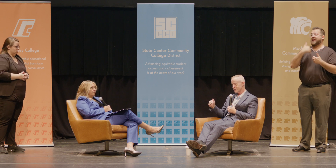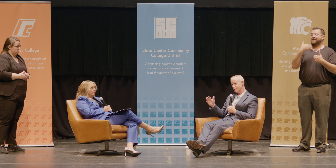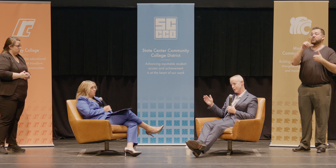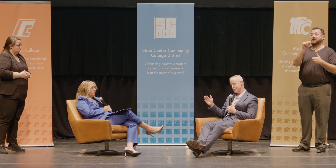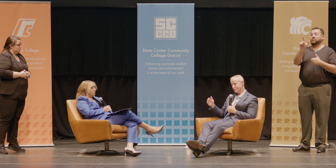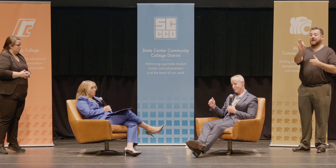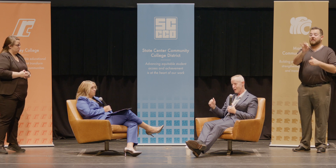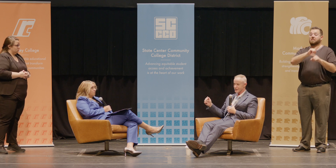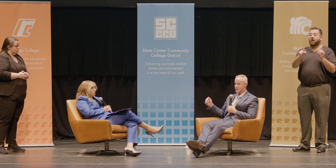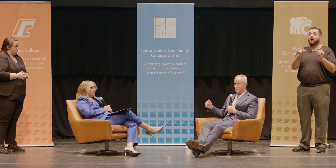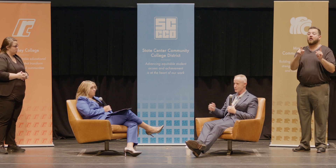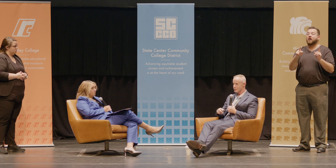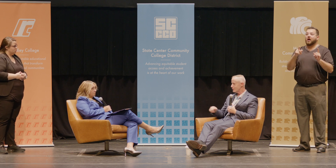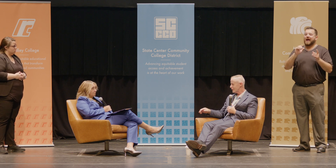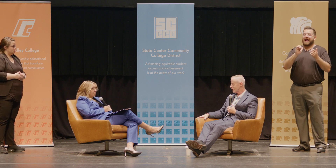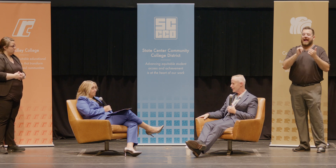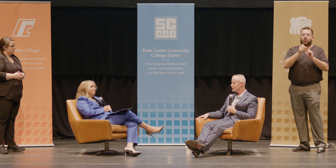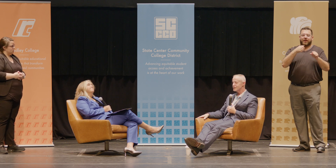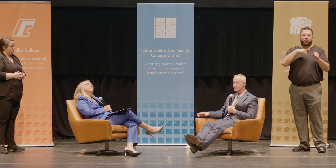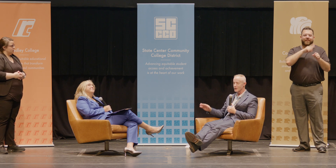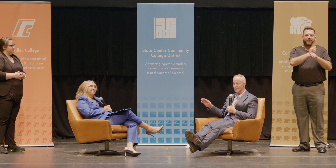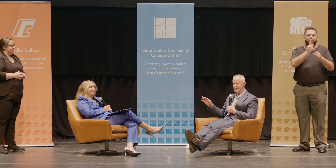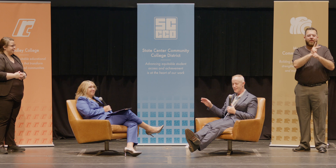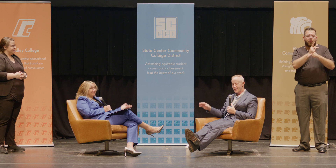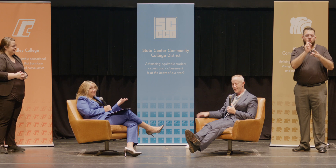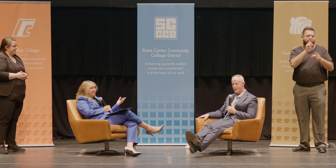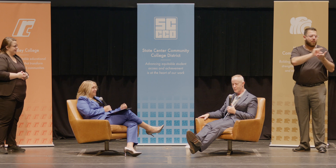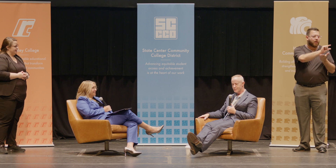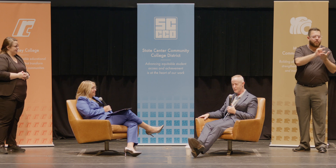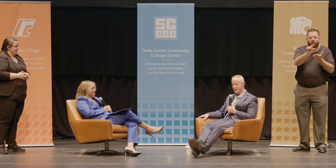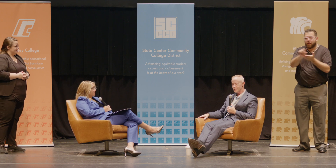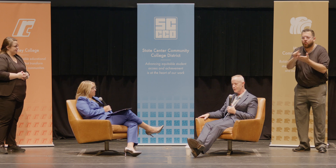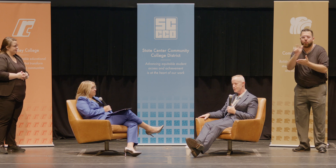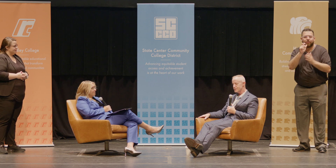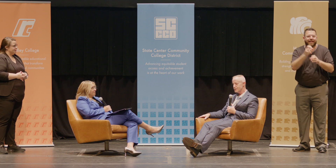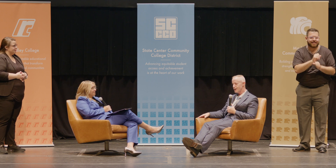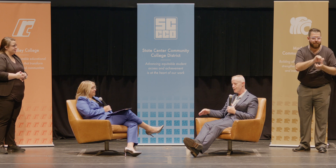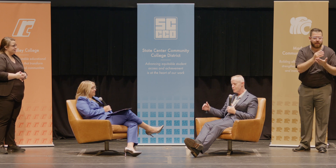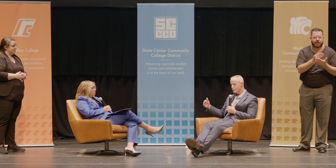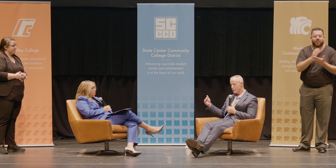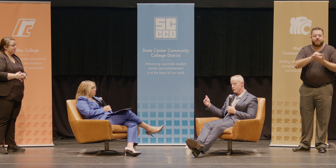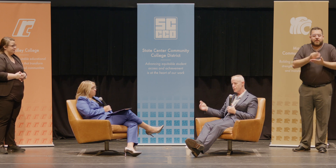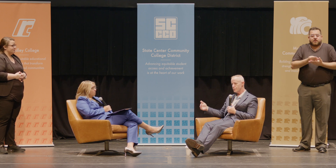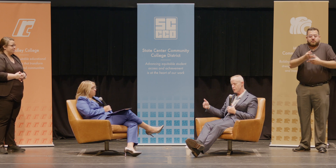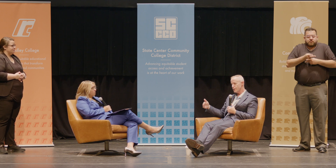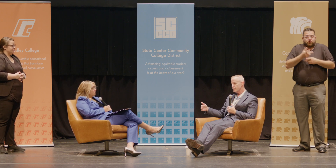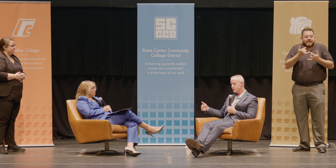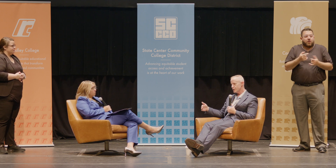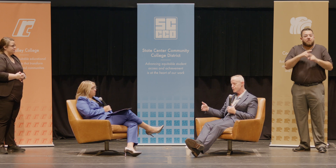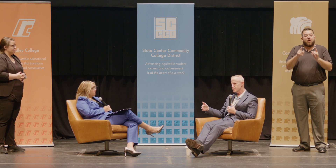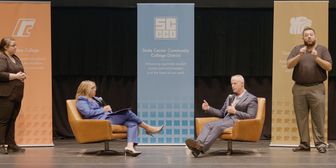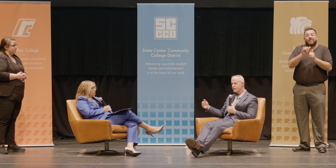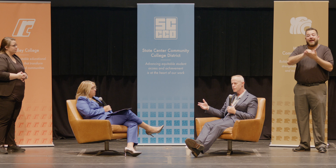Bitwise. Luckily, we didn't allocate them before they filed bankruptcy, and so we've held the funds. But with between the